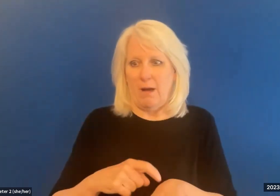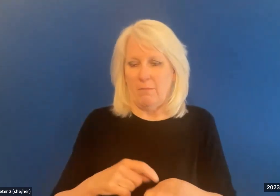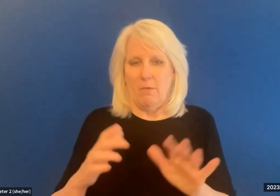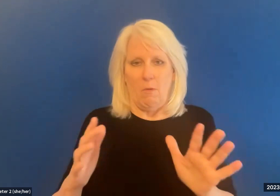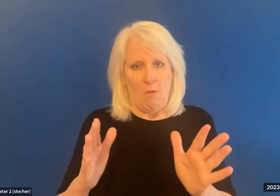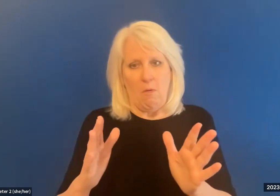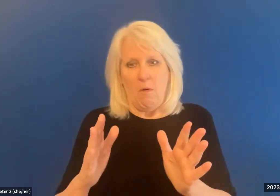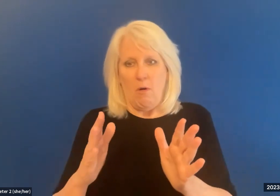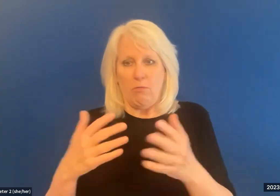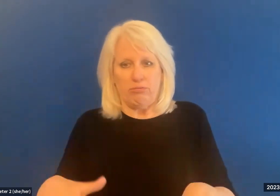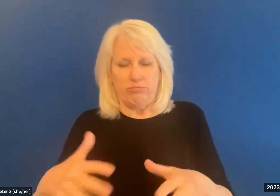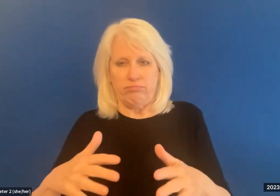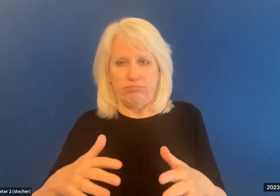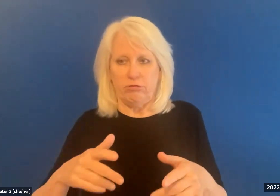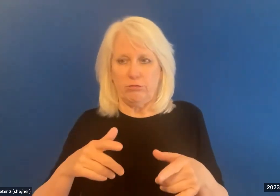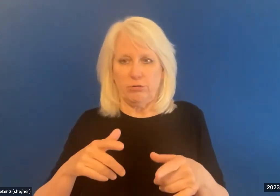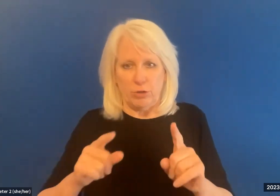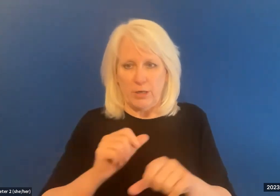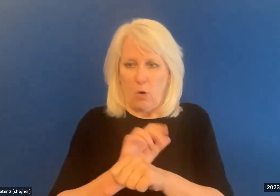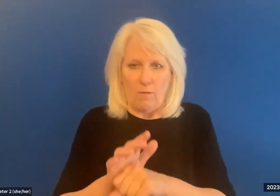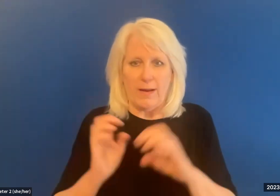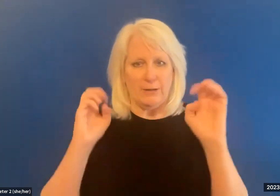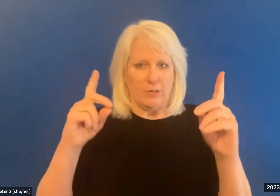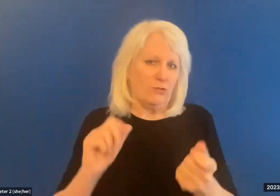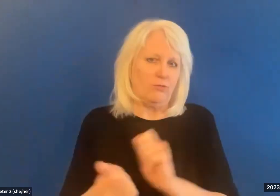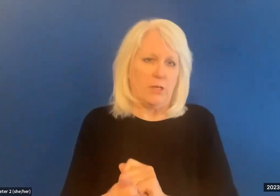format of education during the COVID pandemic.